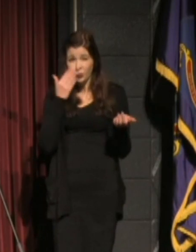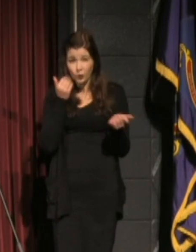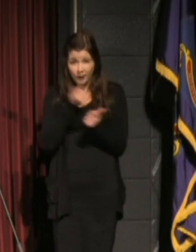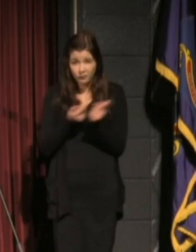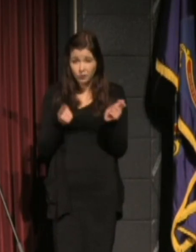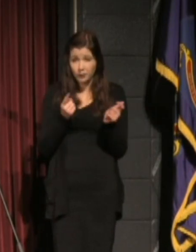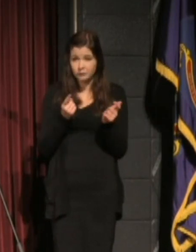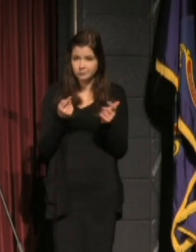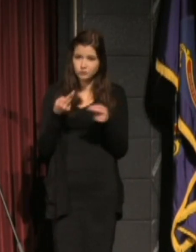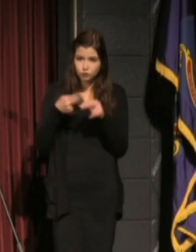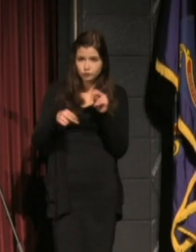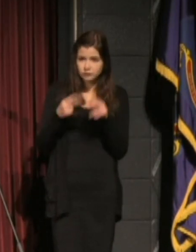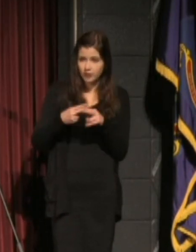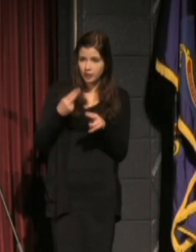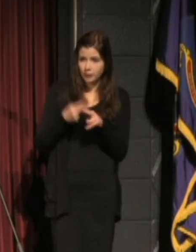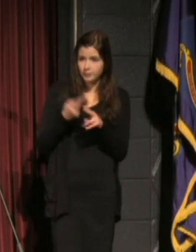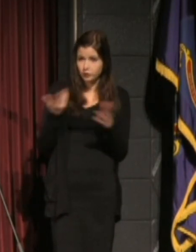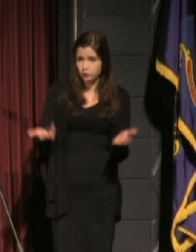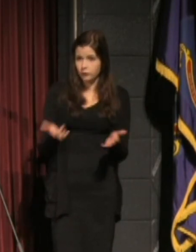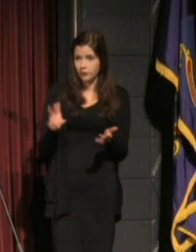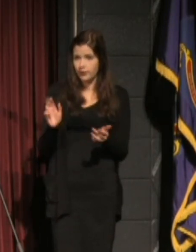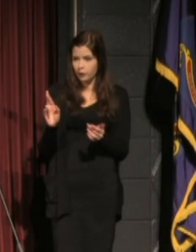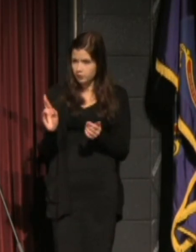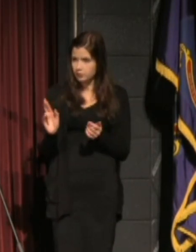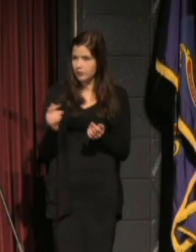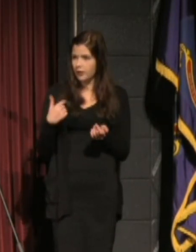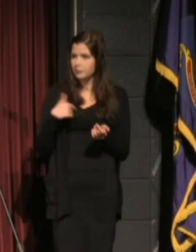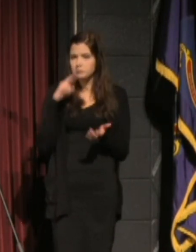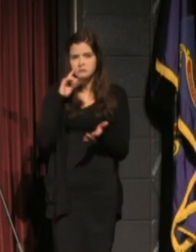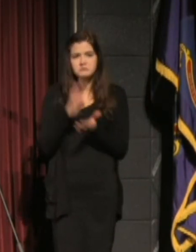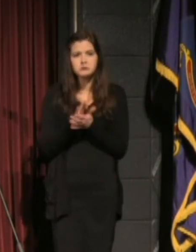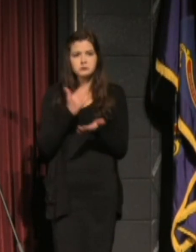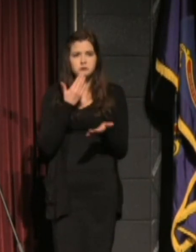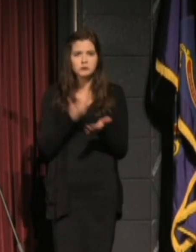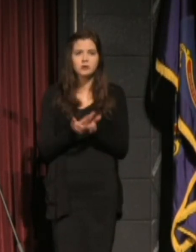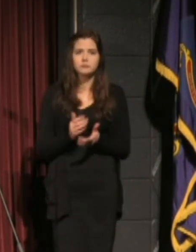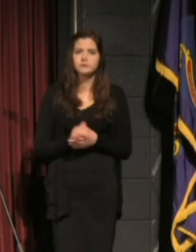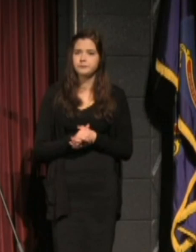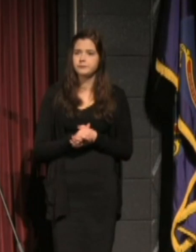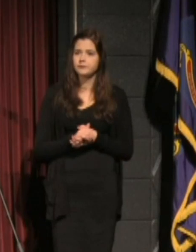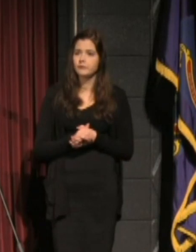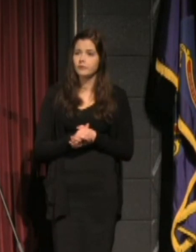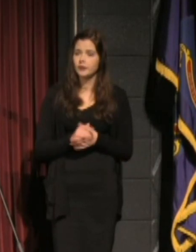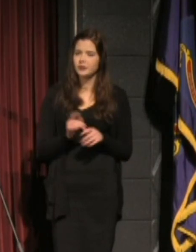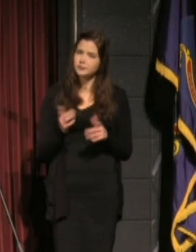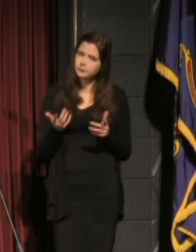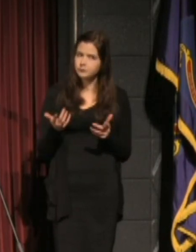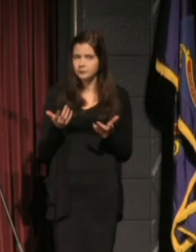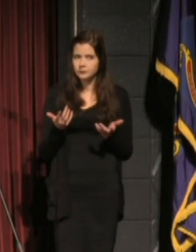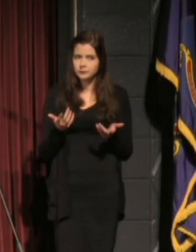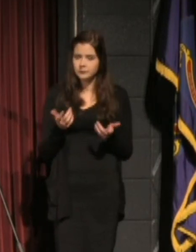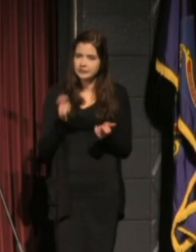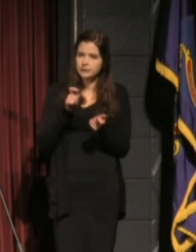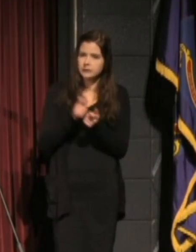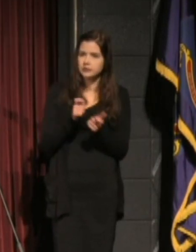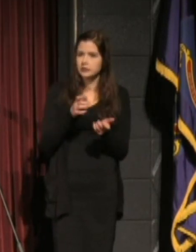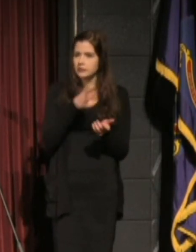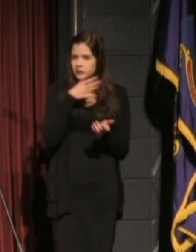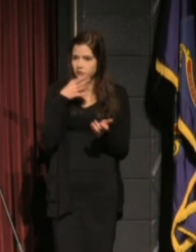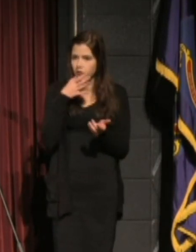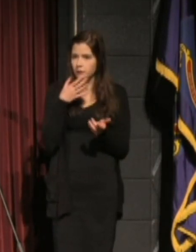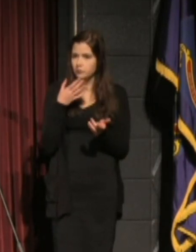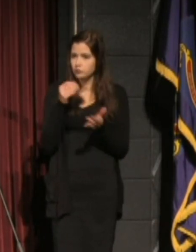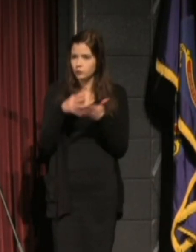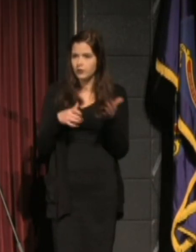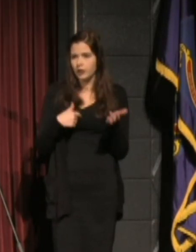by their nickname here at Lake Region, and I believe that is a good thing. Now, being a precision ag student, I